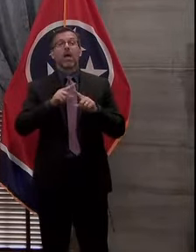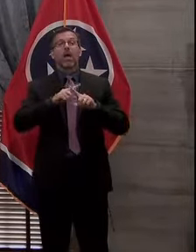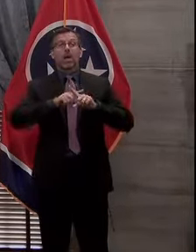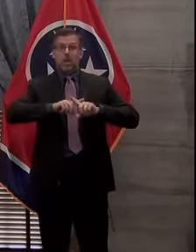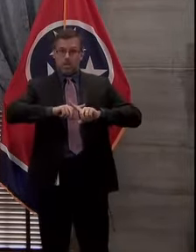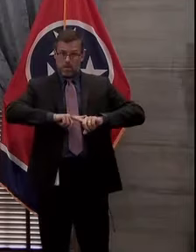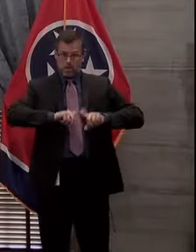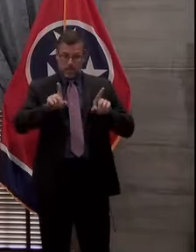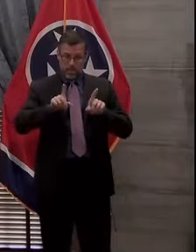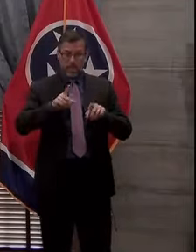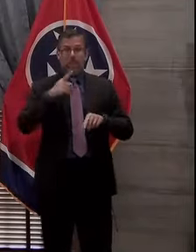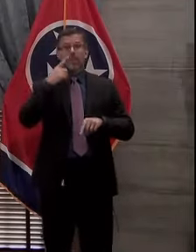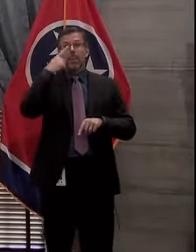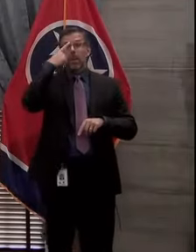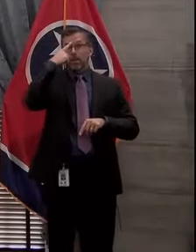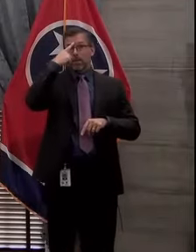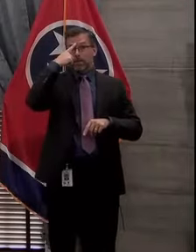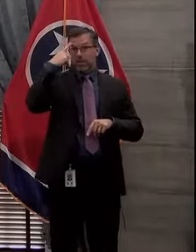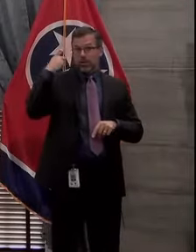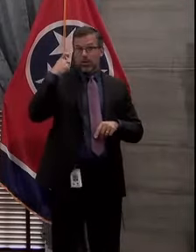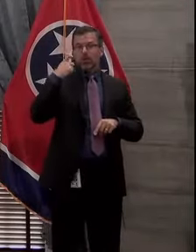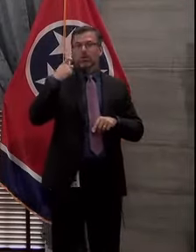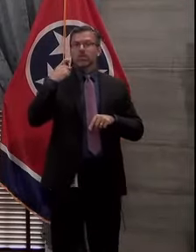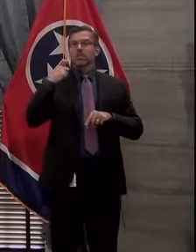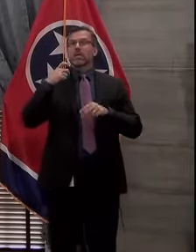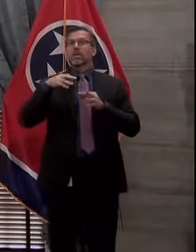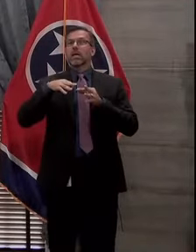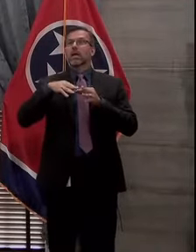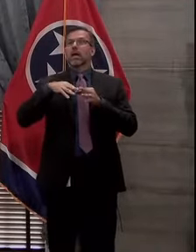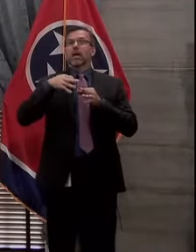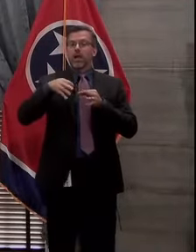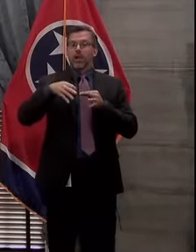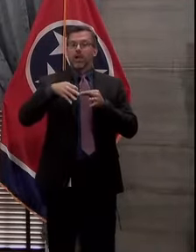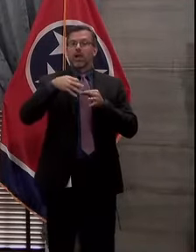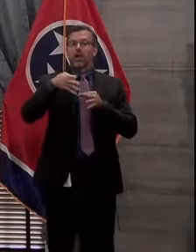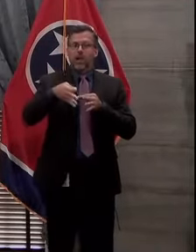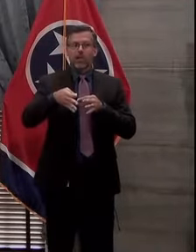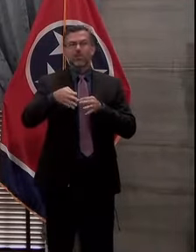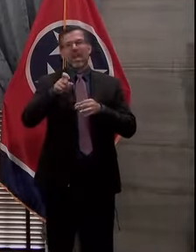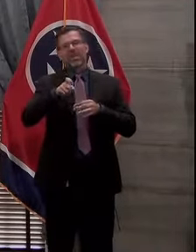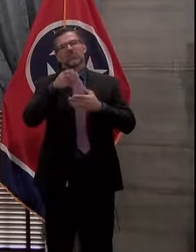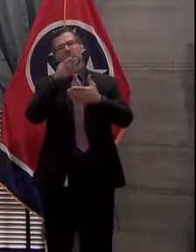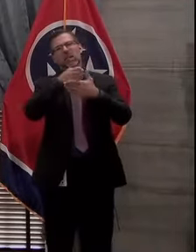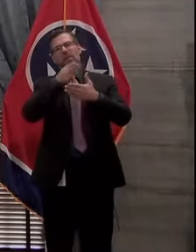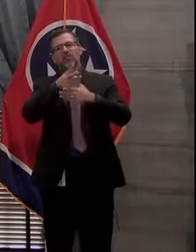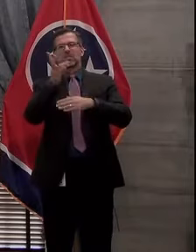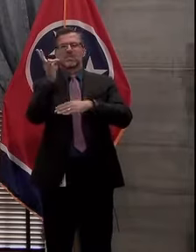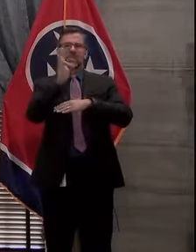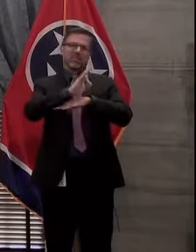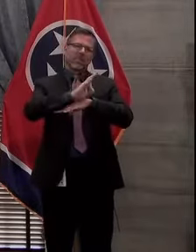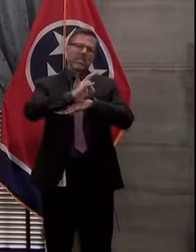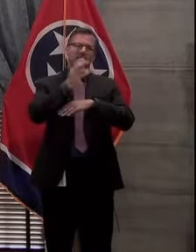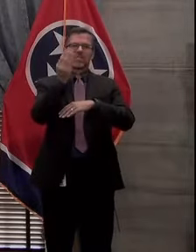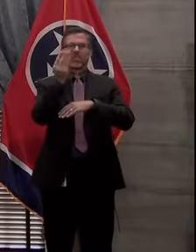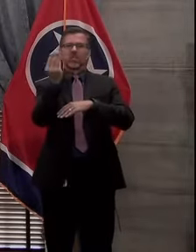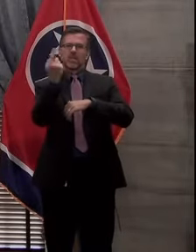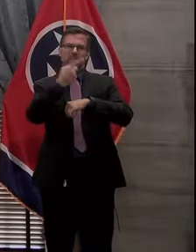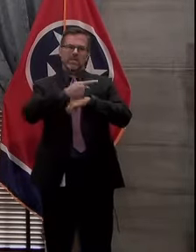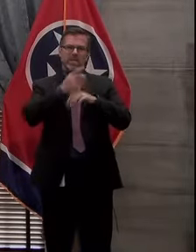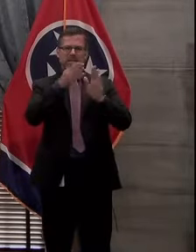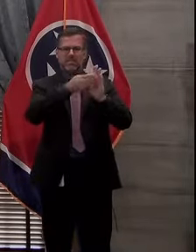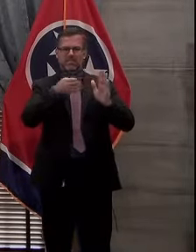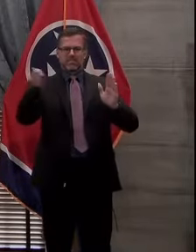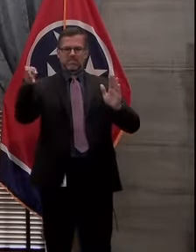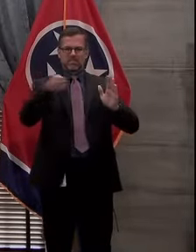have differences in time lags, you need to look at it over time. 7 days, 14 days, whatever you want, but look at it as an average.